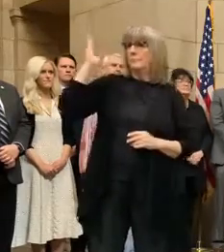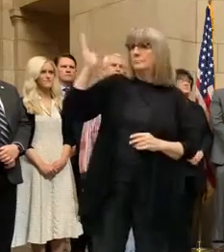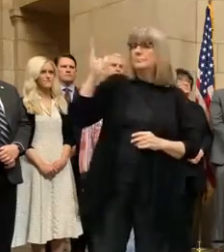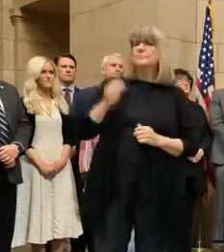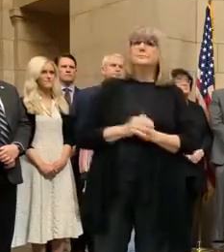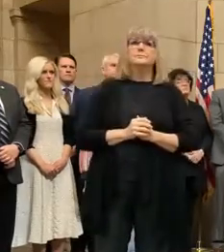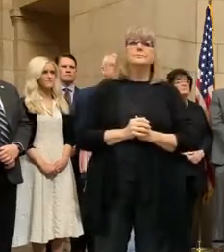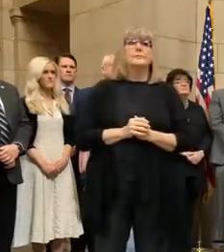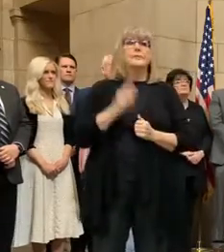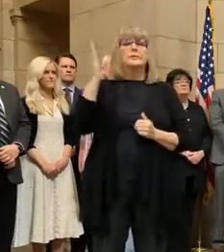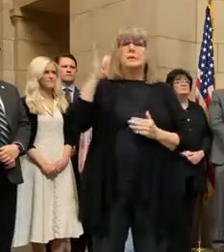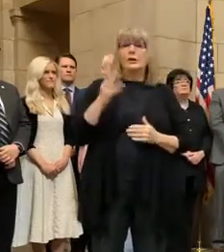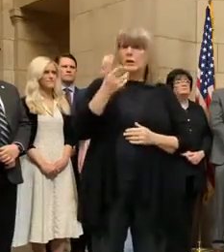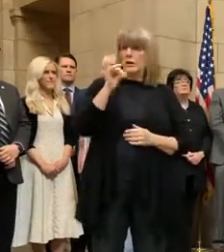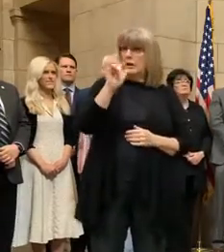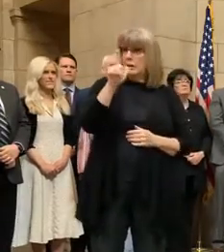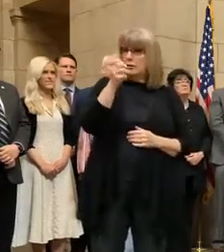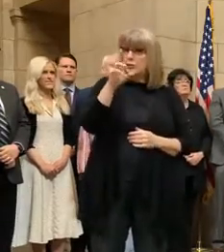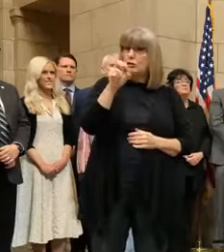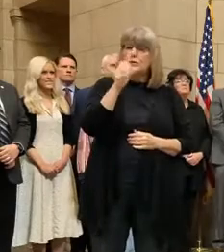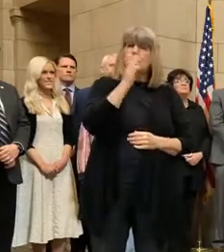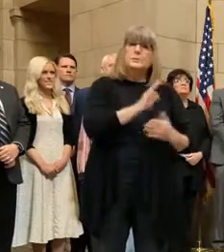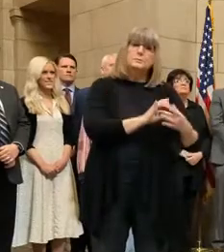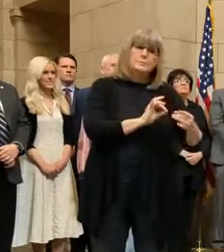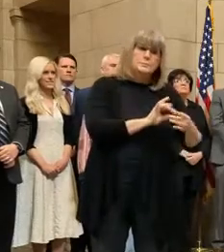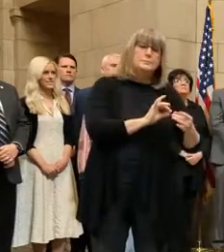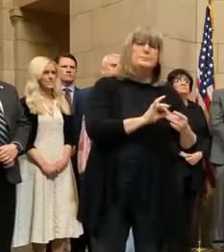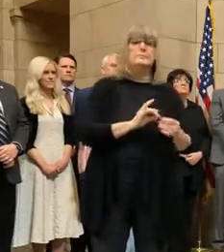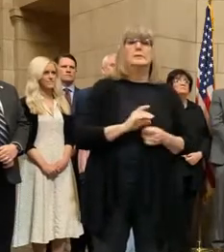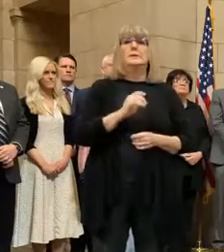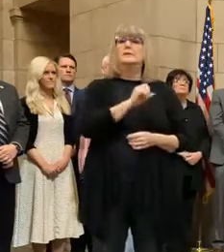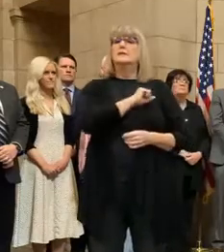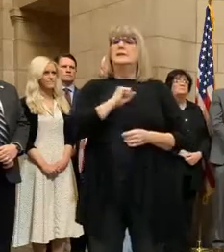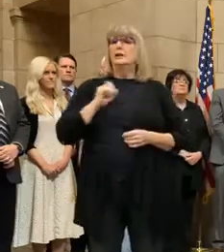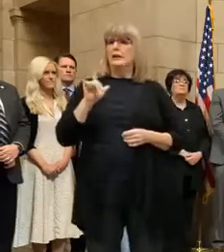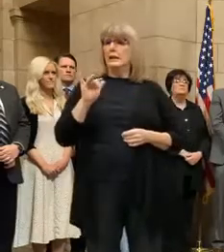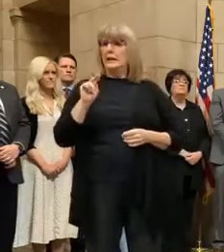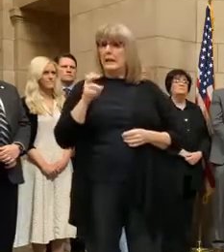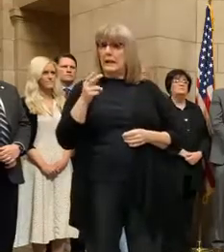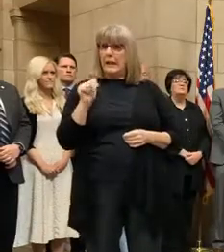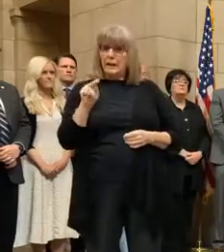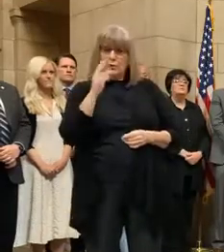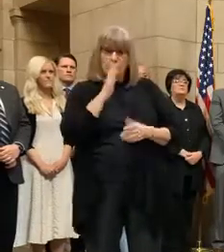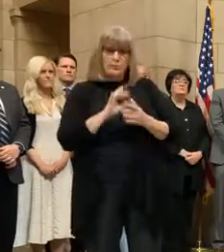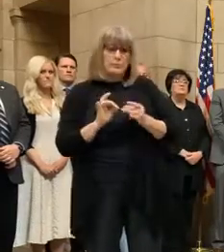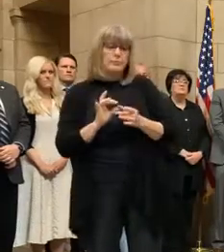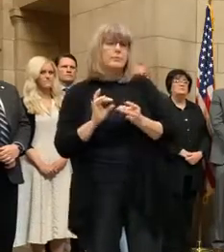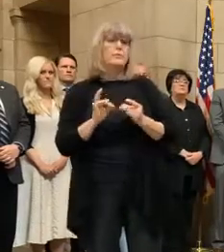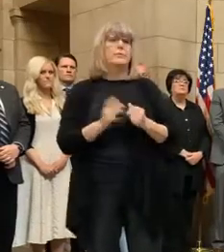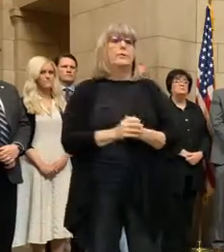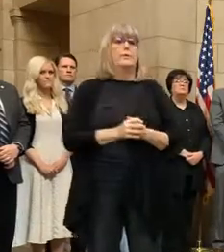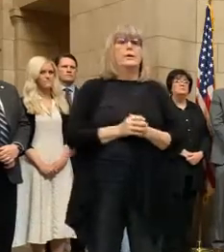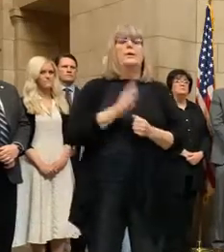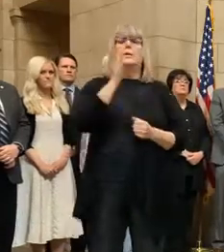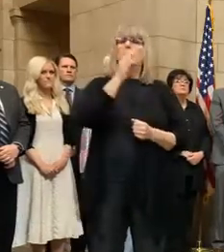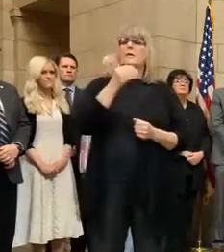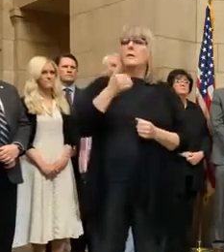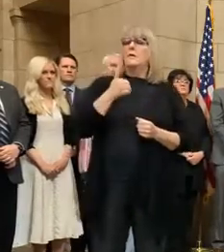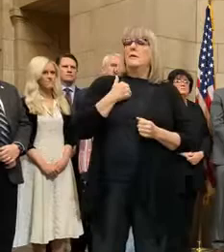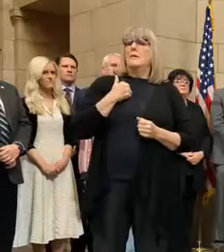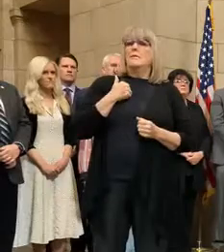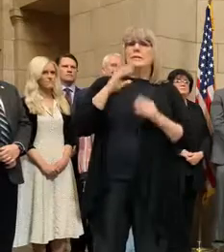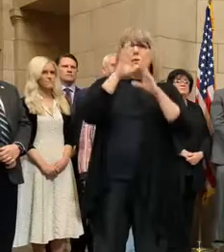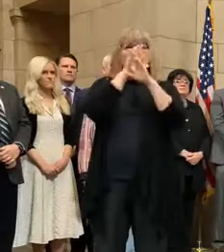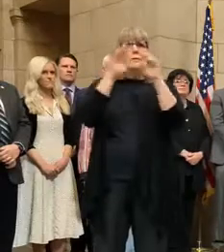going to have Speaker Hilgers say a few remarks. Senator Linehan's going to say a few remarks. We're also going to have